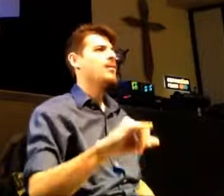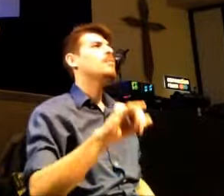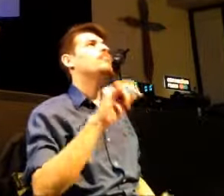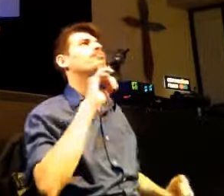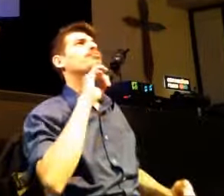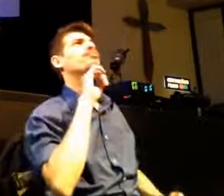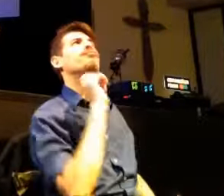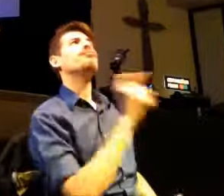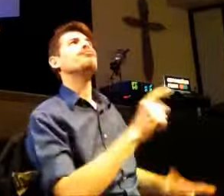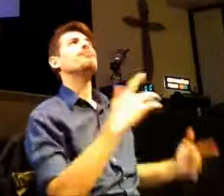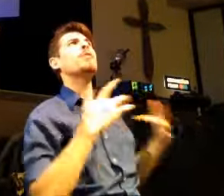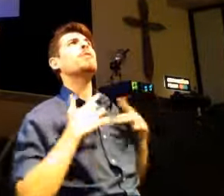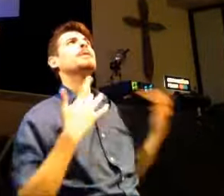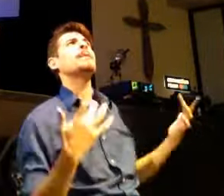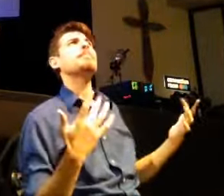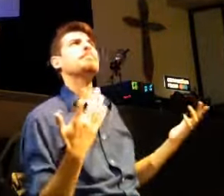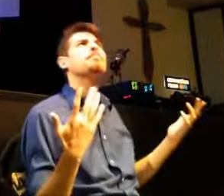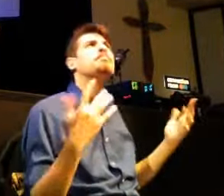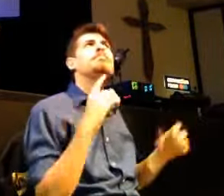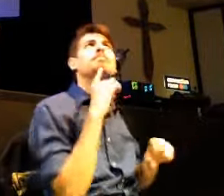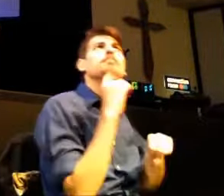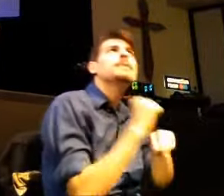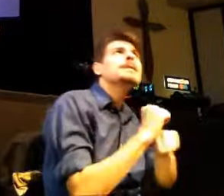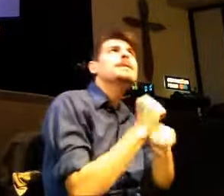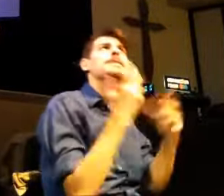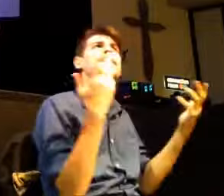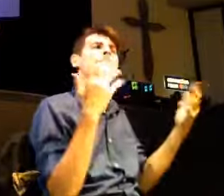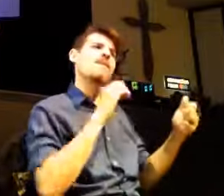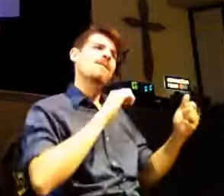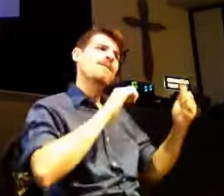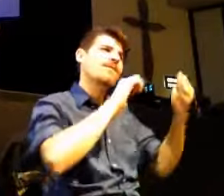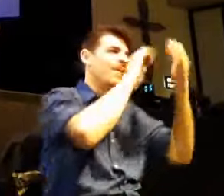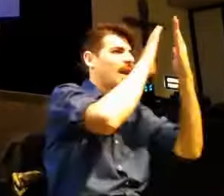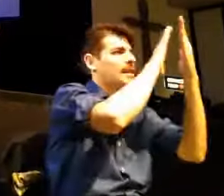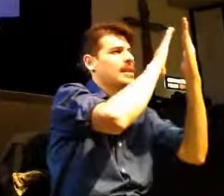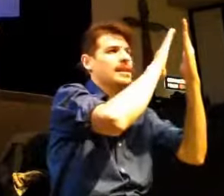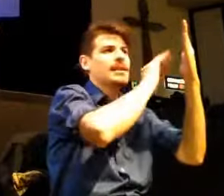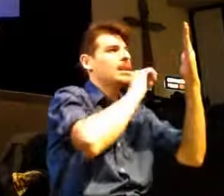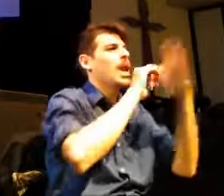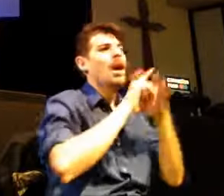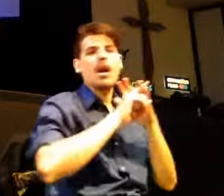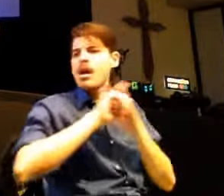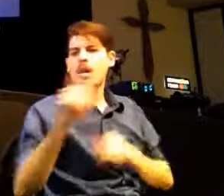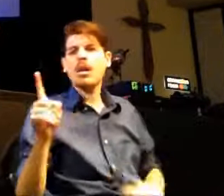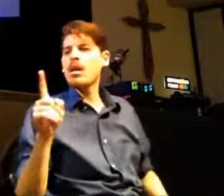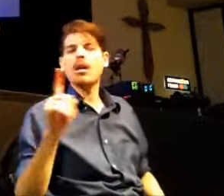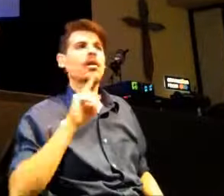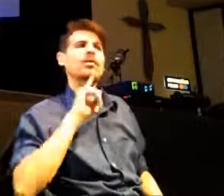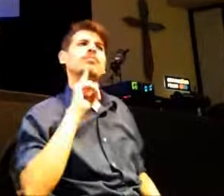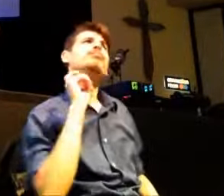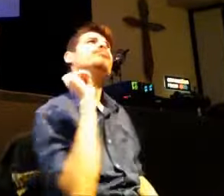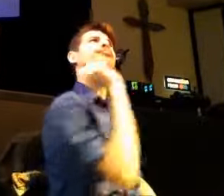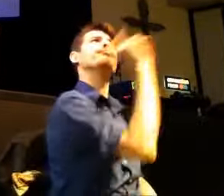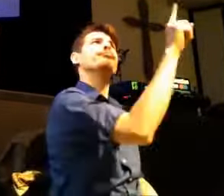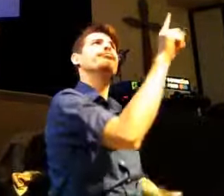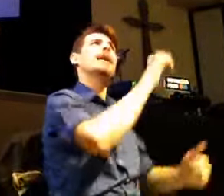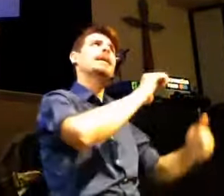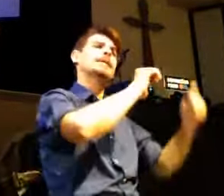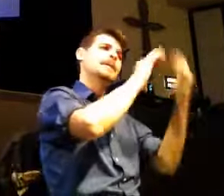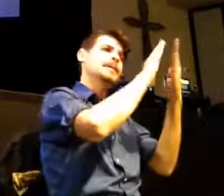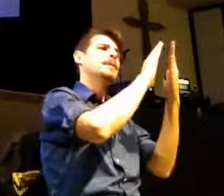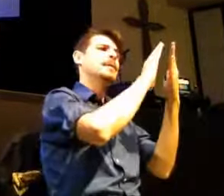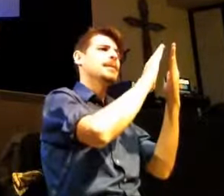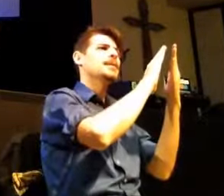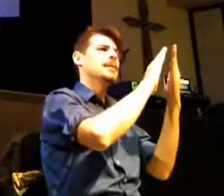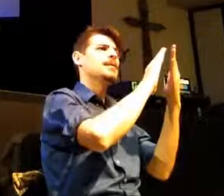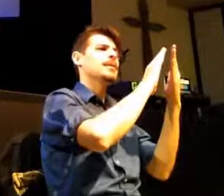to get away as fast as he can or doing it, he faces it. And the most important thing, well, I'll tell the two most important things we do, and I'll